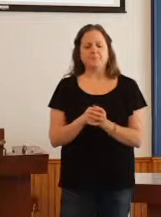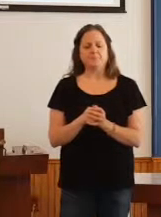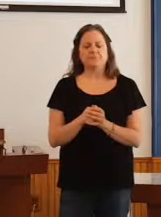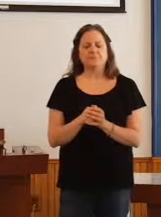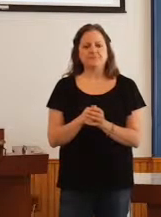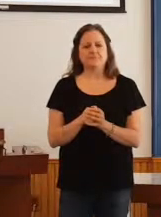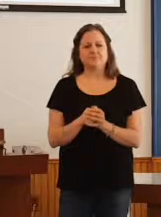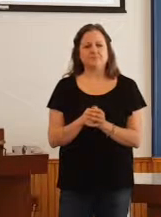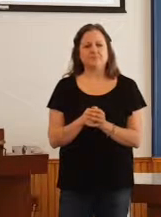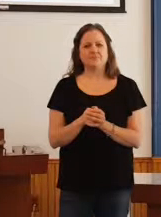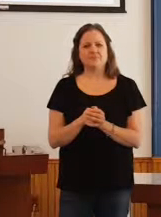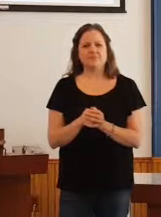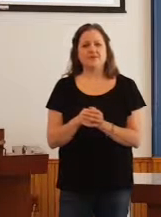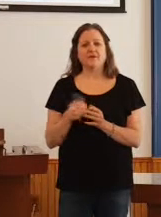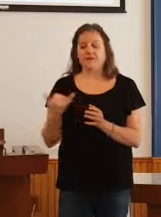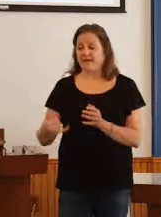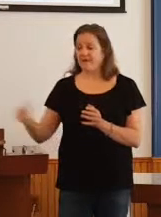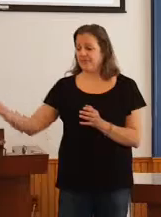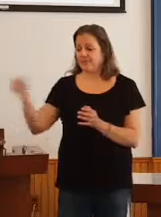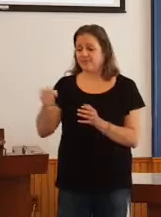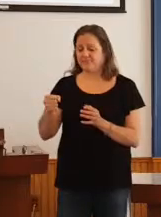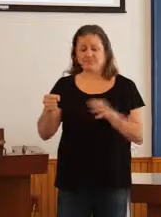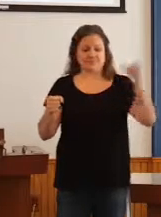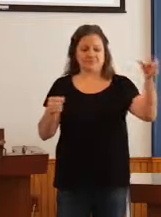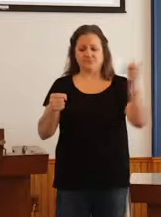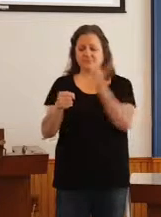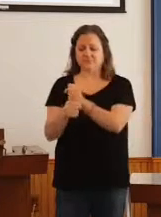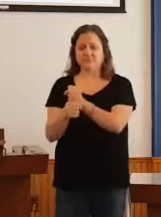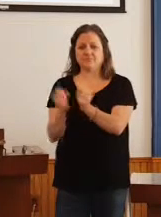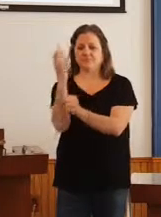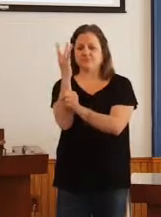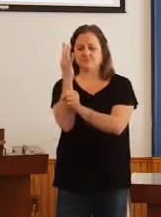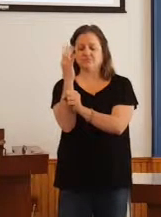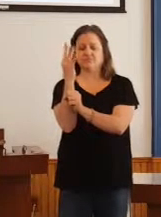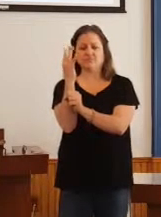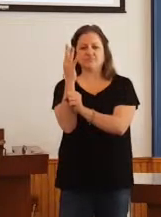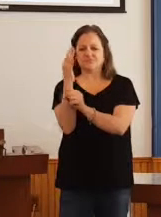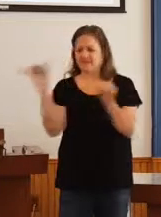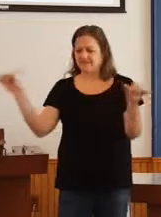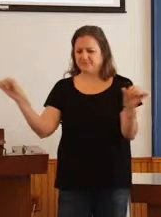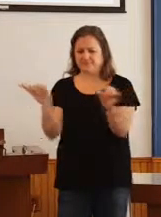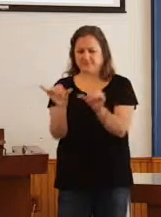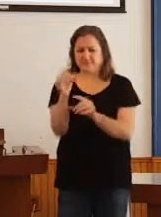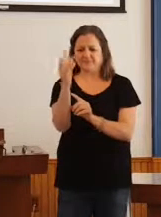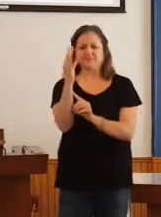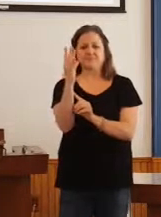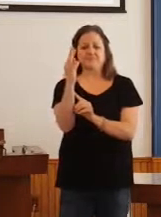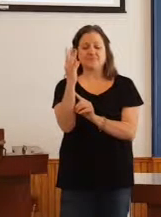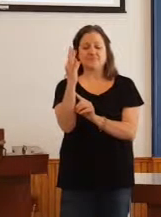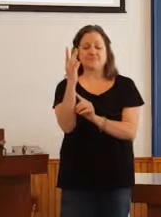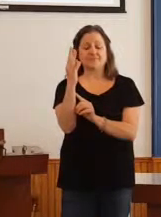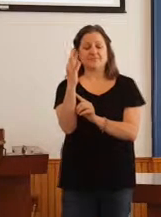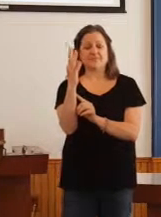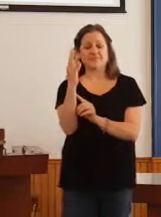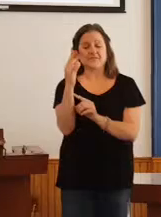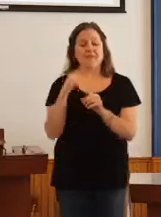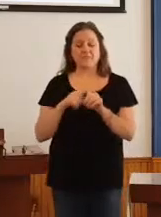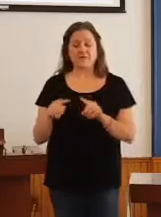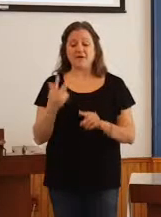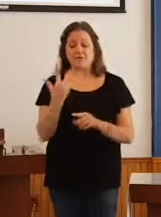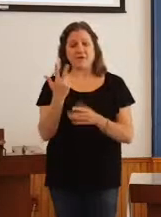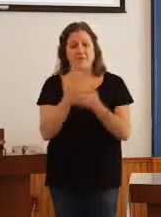Now put the flames together, and once again you have one flame. Same flame, with three